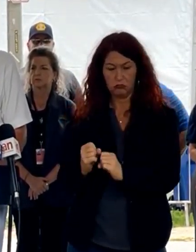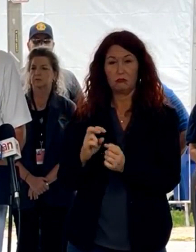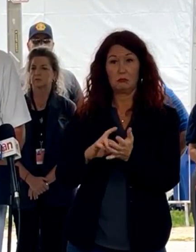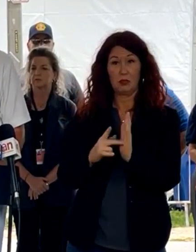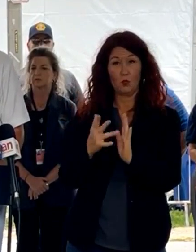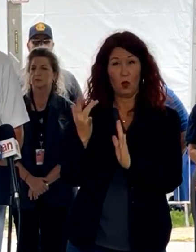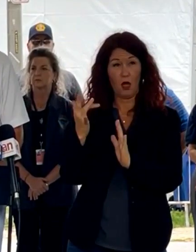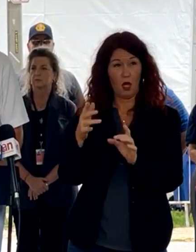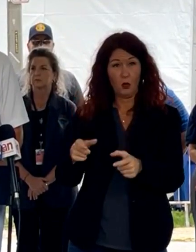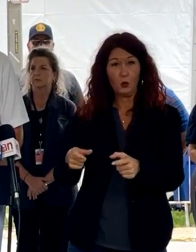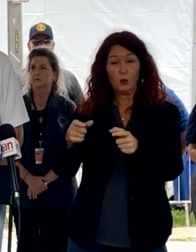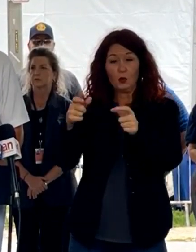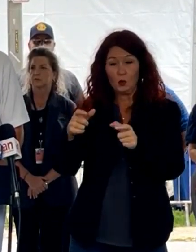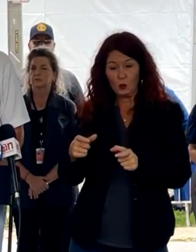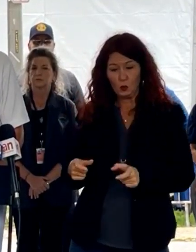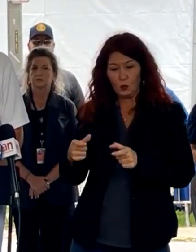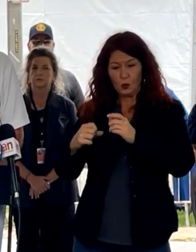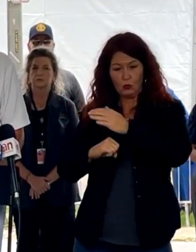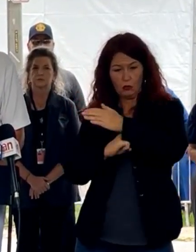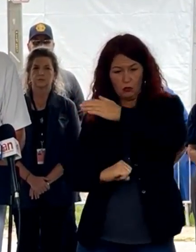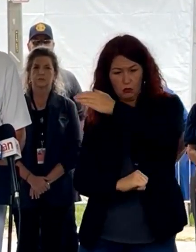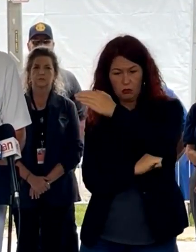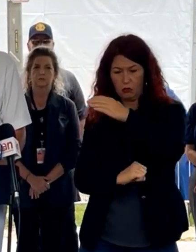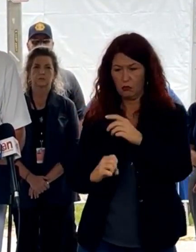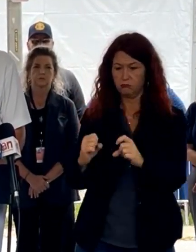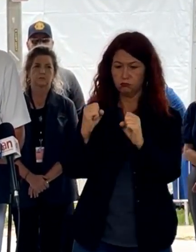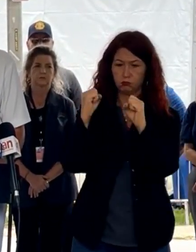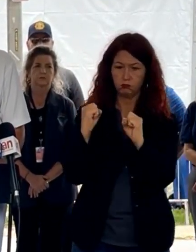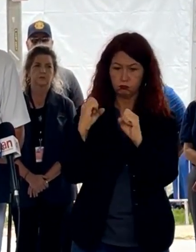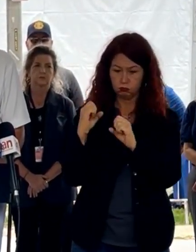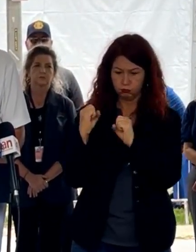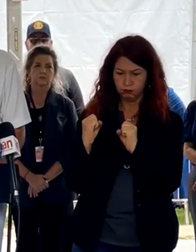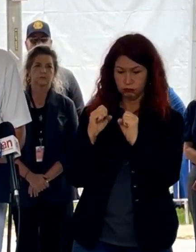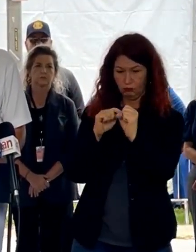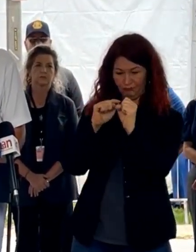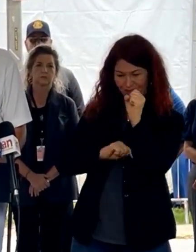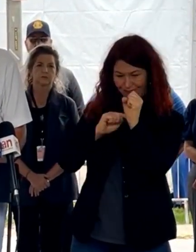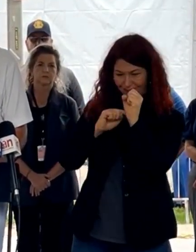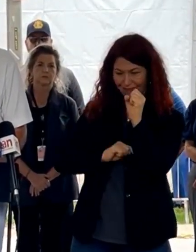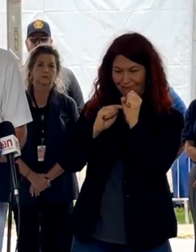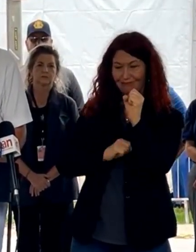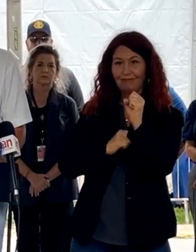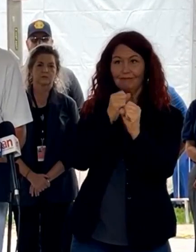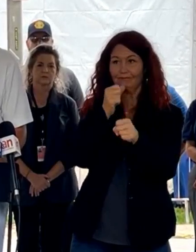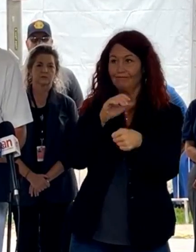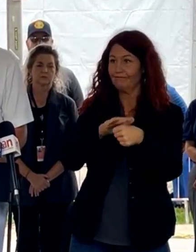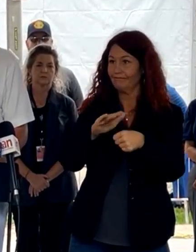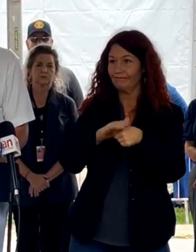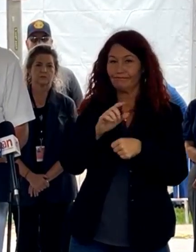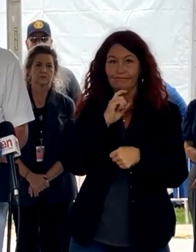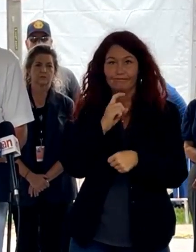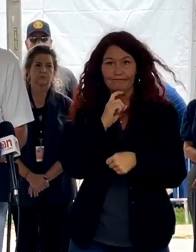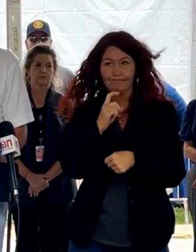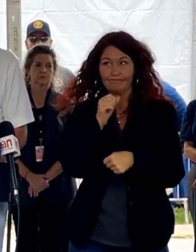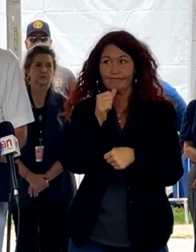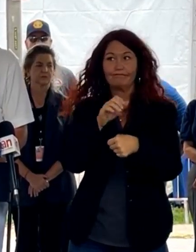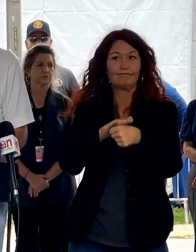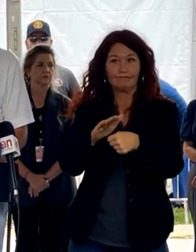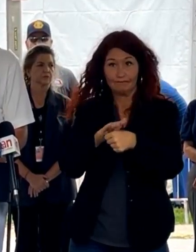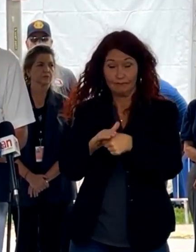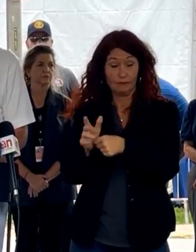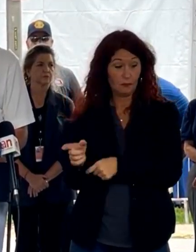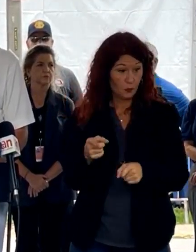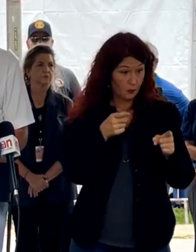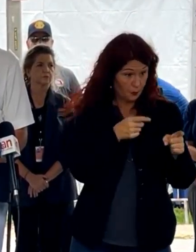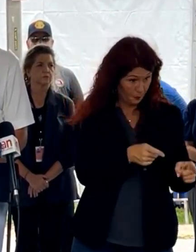But like I said, we have some concerns about, not just some, but deep concerns about that building, especially given we don't know what has